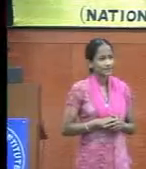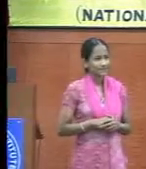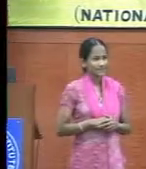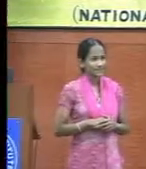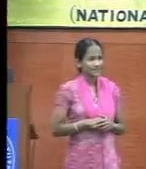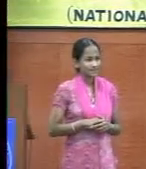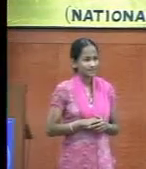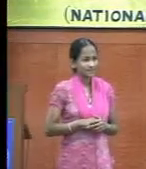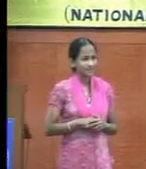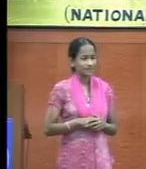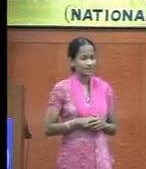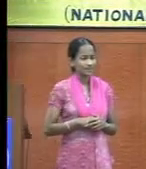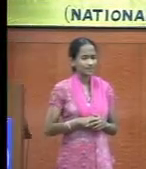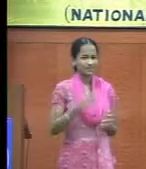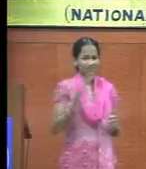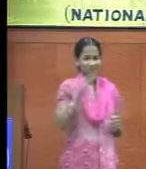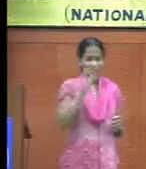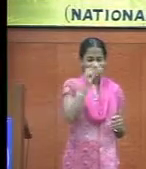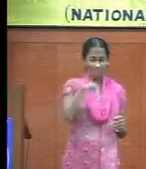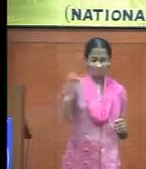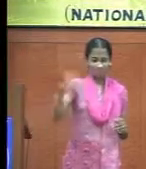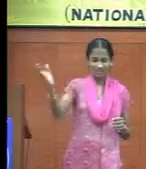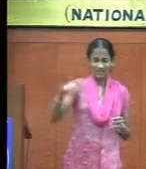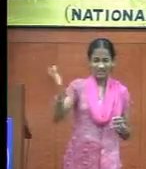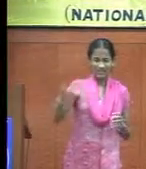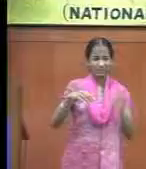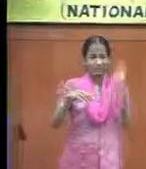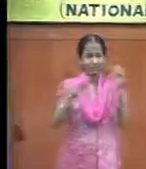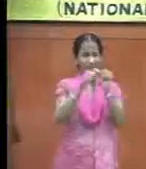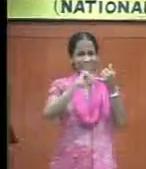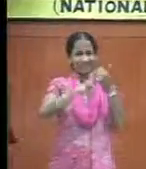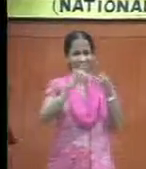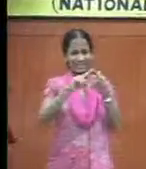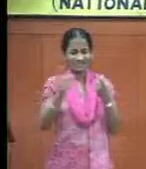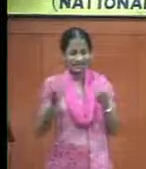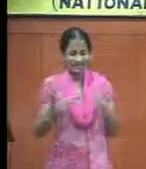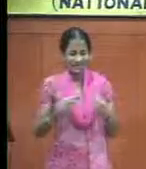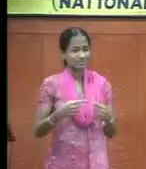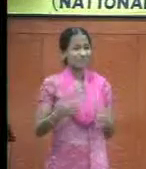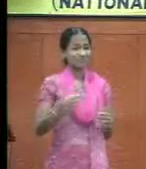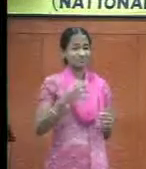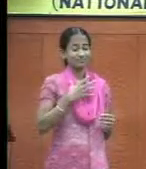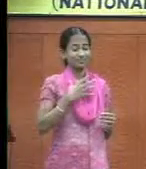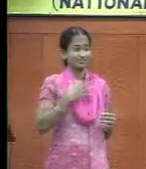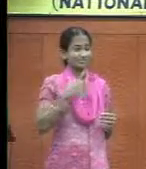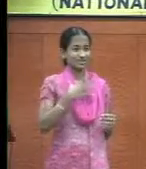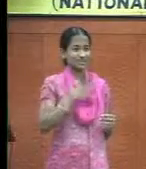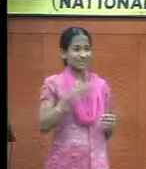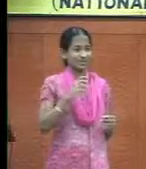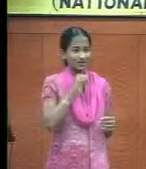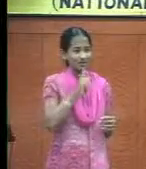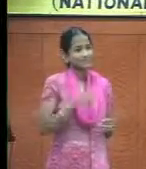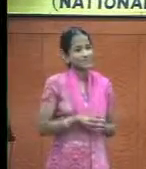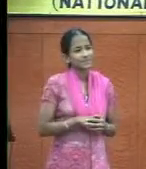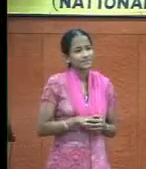people from coming up and registering cases against anybody, and he tries to do counseling. Is he authorized to do so? And if something like